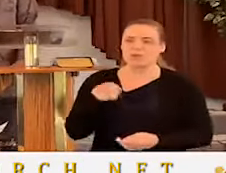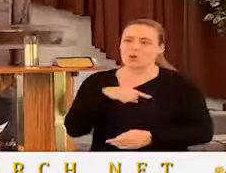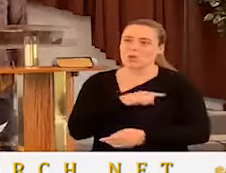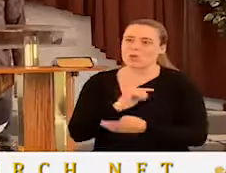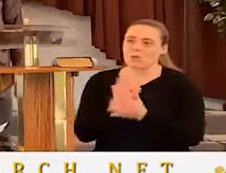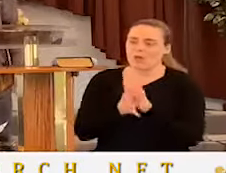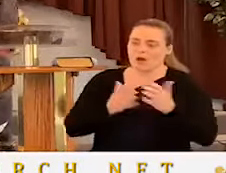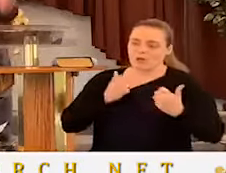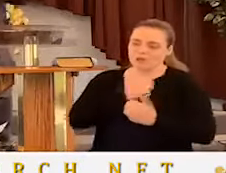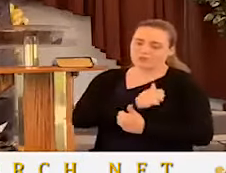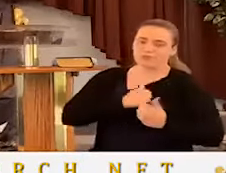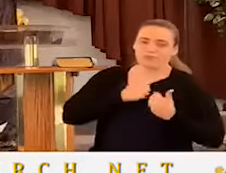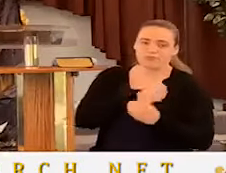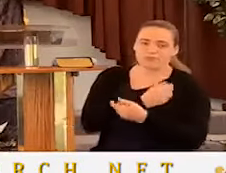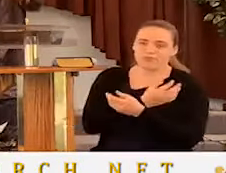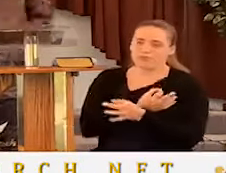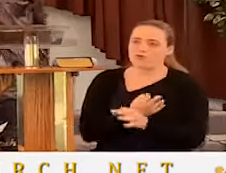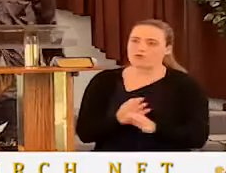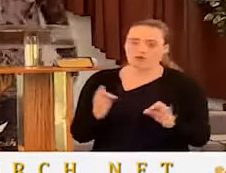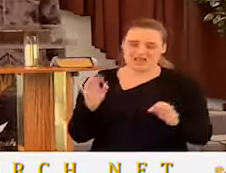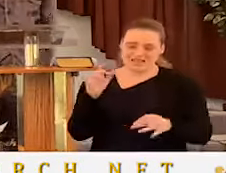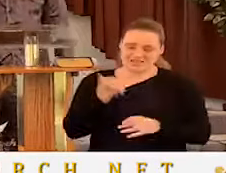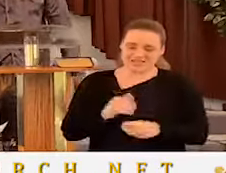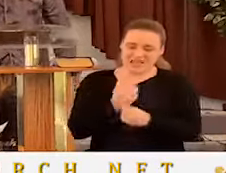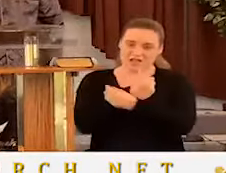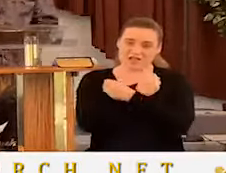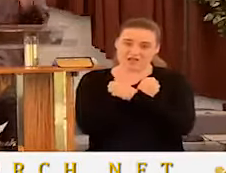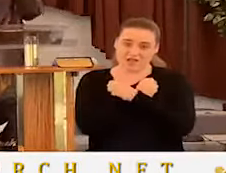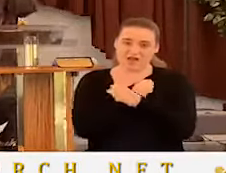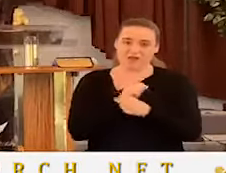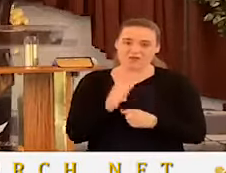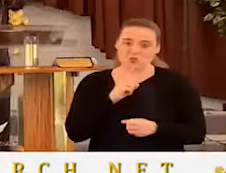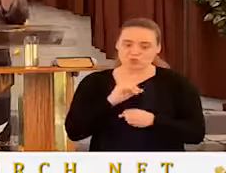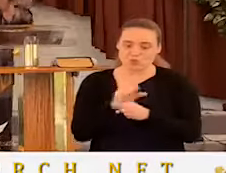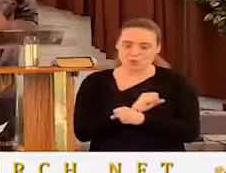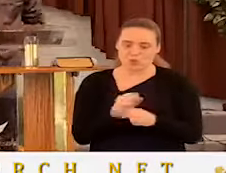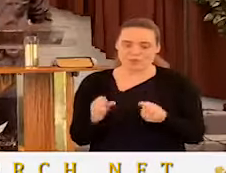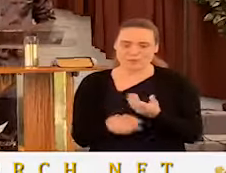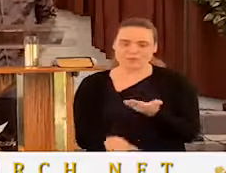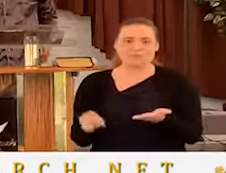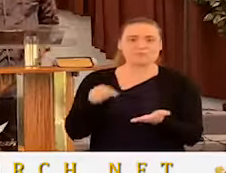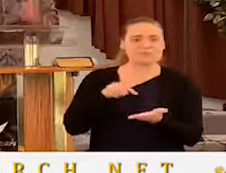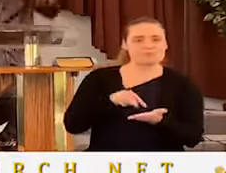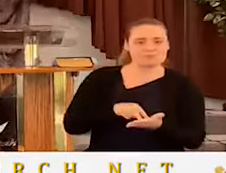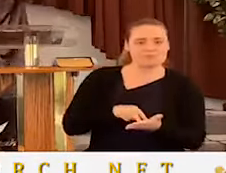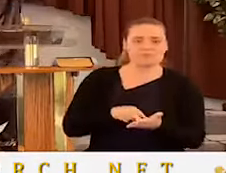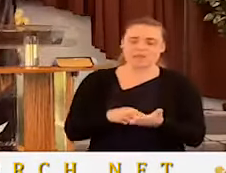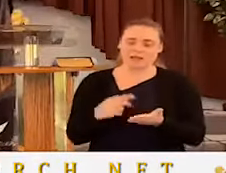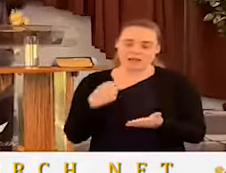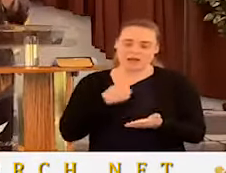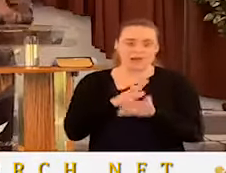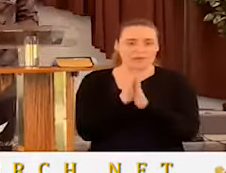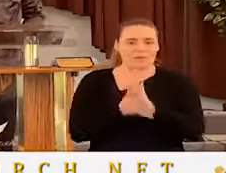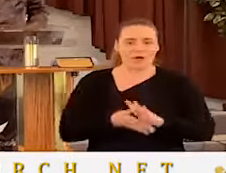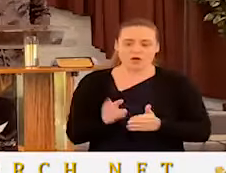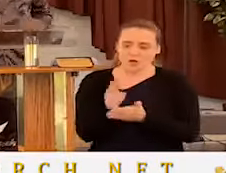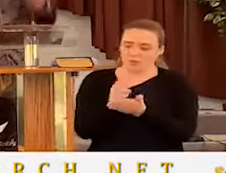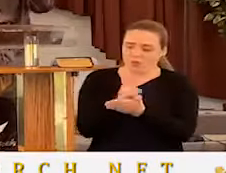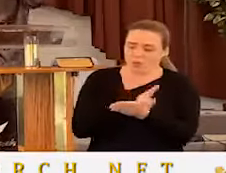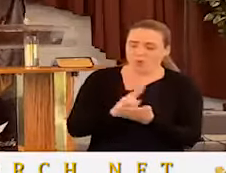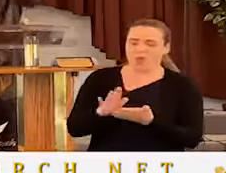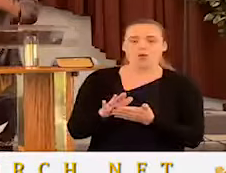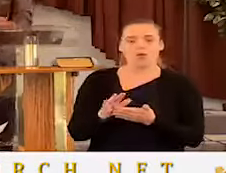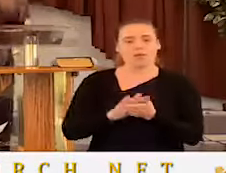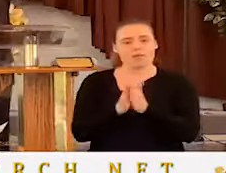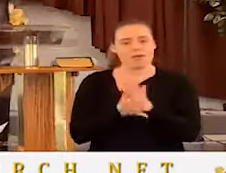your guilt and stain. It was love that lifted me. It was love that sanctified me. It was love that set me